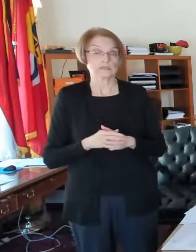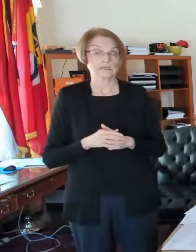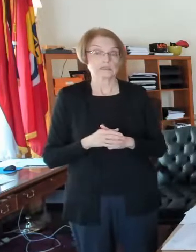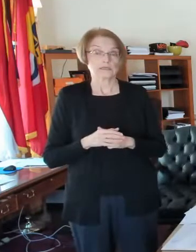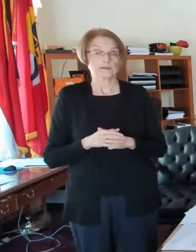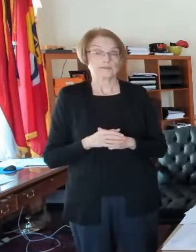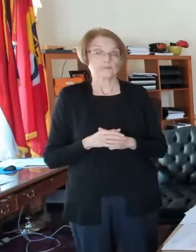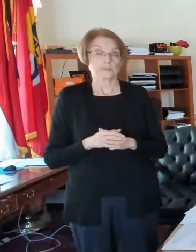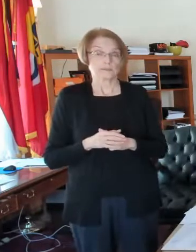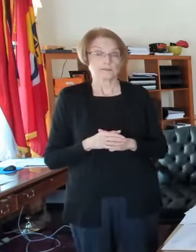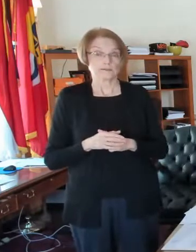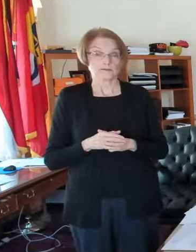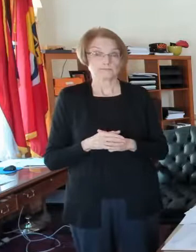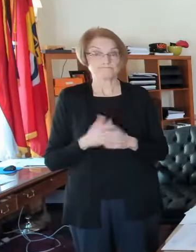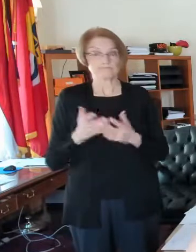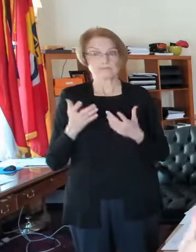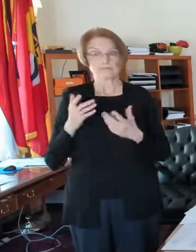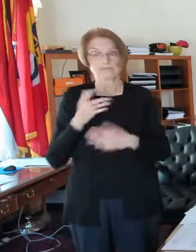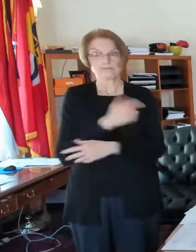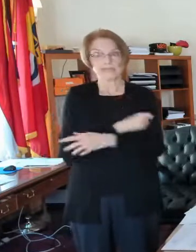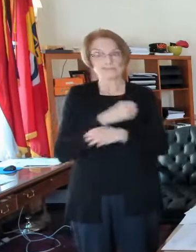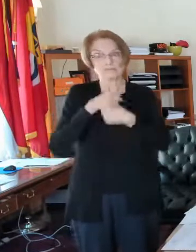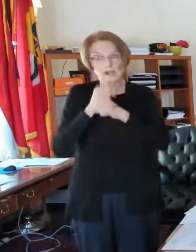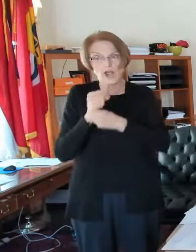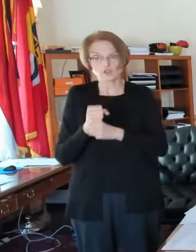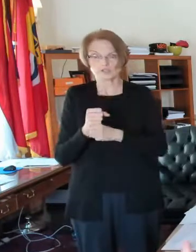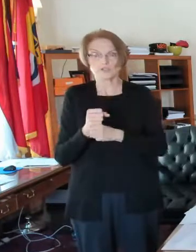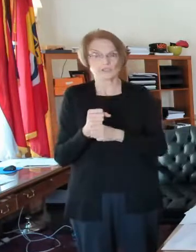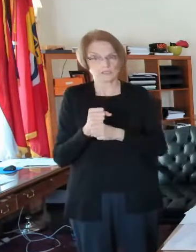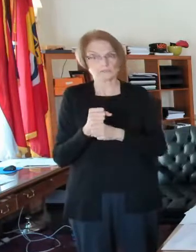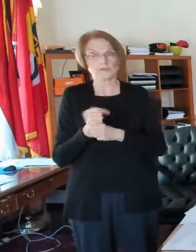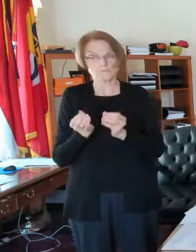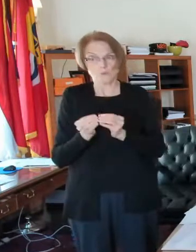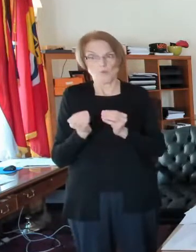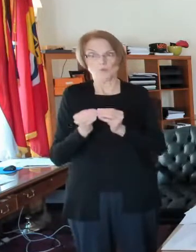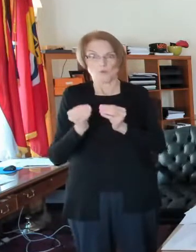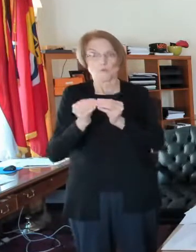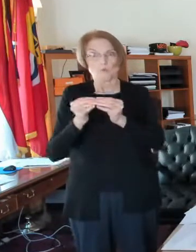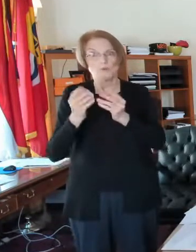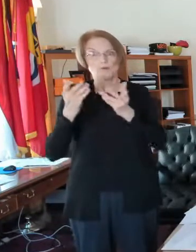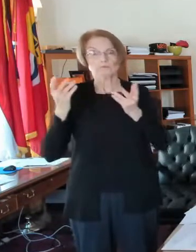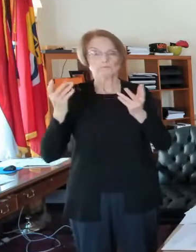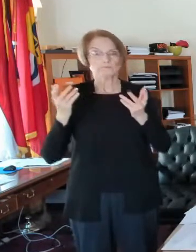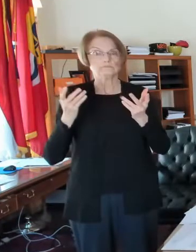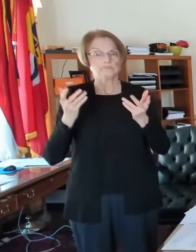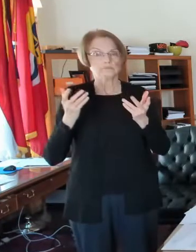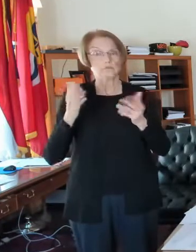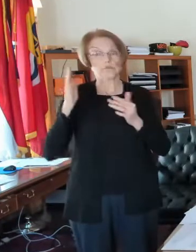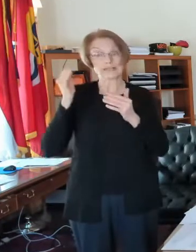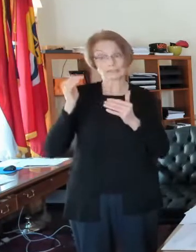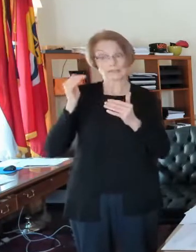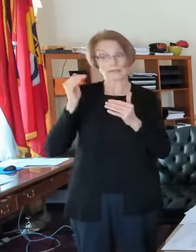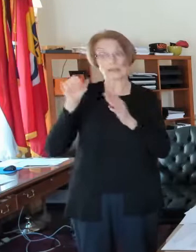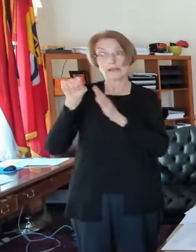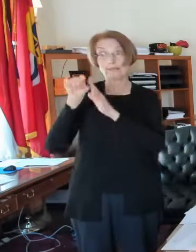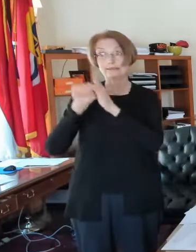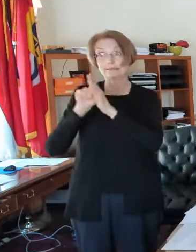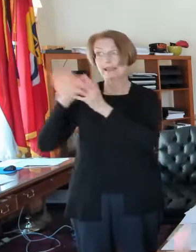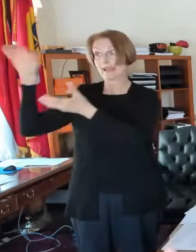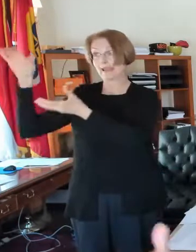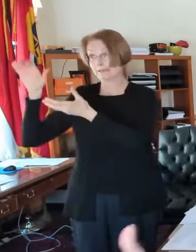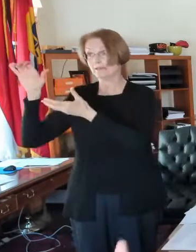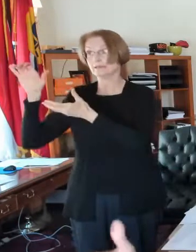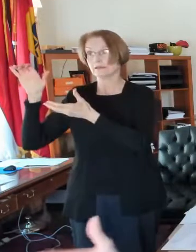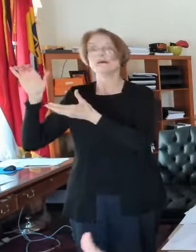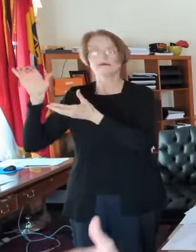The production of the vaccine is really ramping up. We expect for the state and therefore us to get